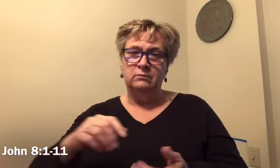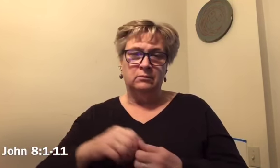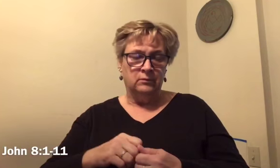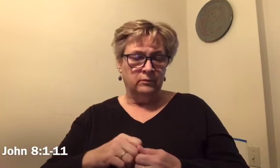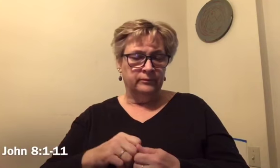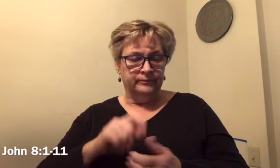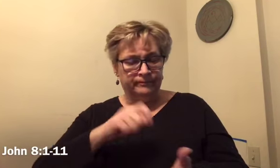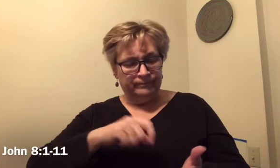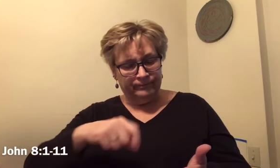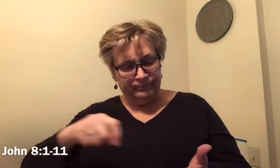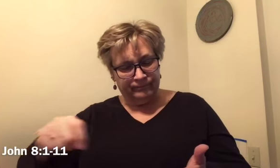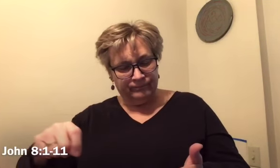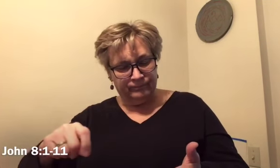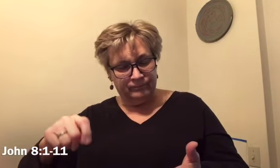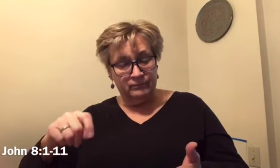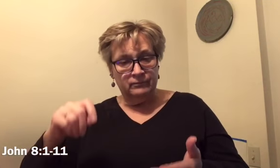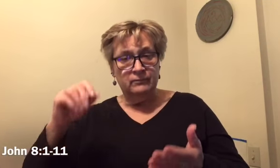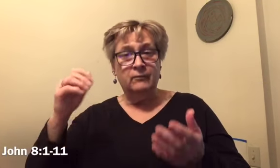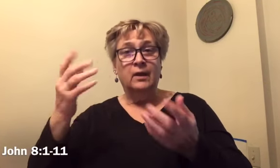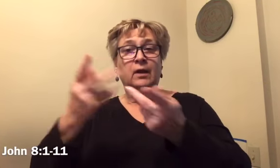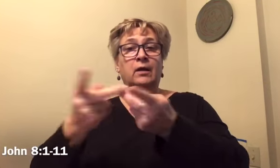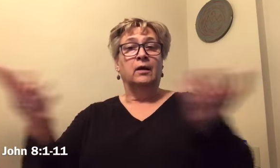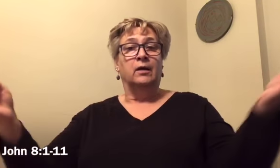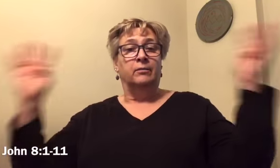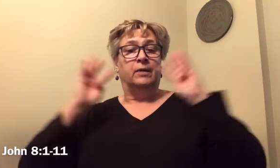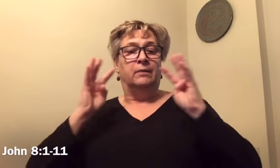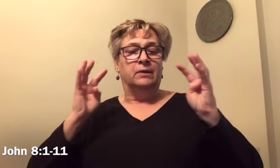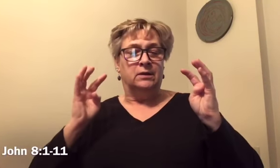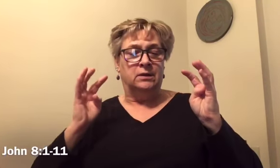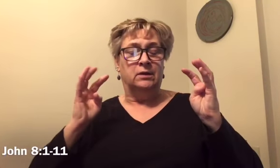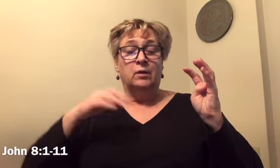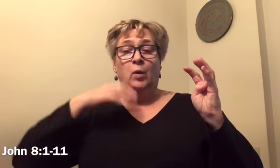Again he bent down and wrote on the ground and in response